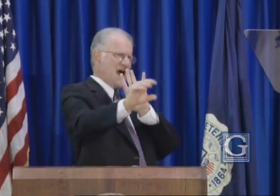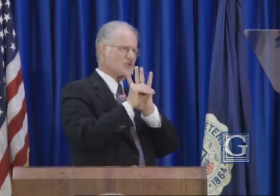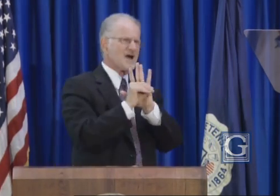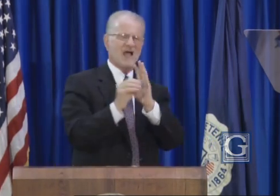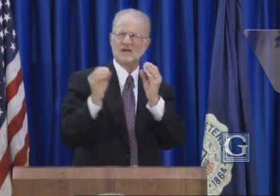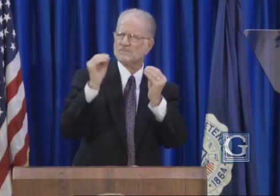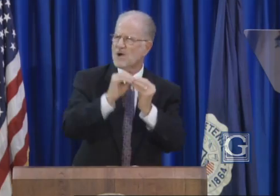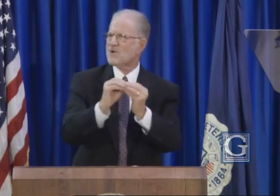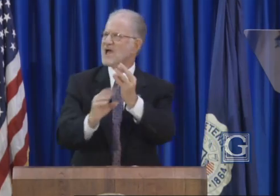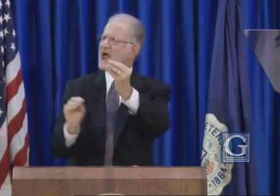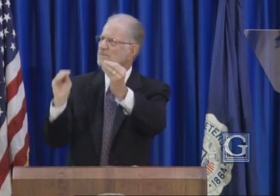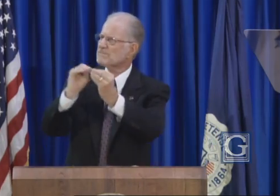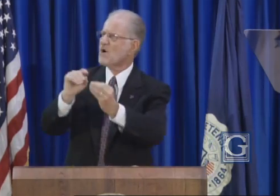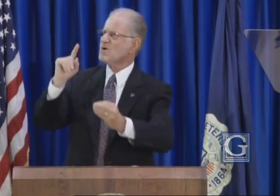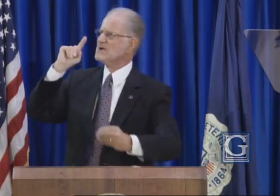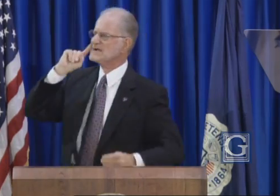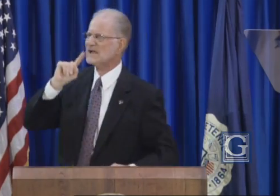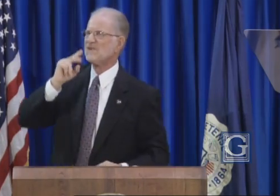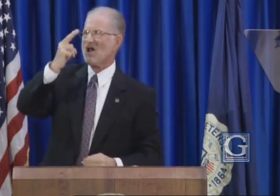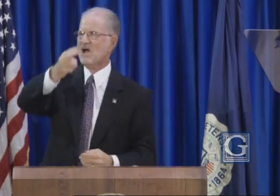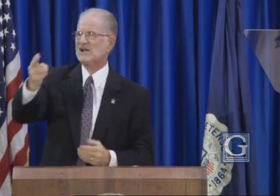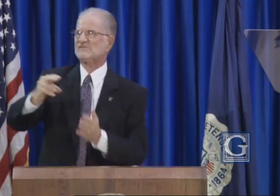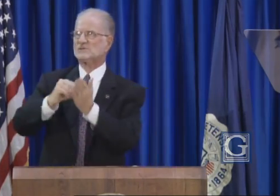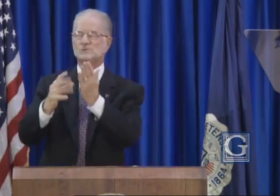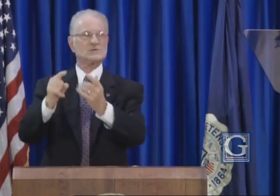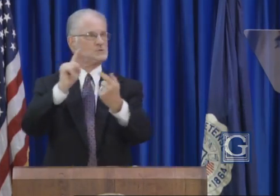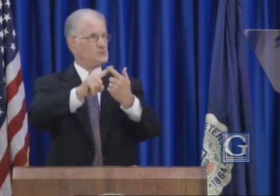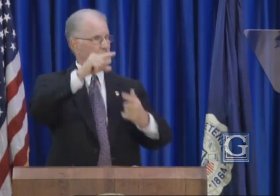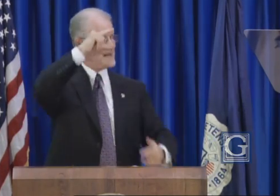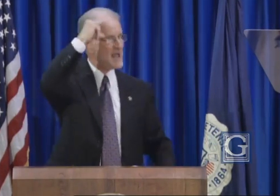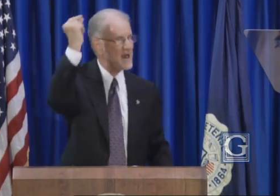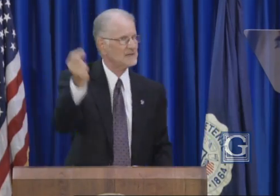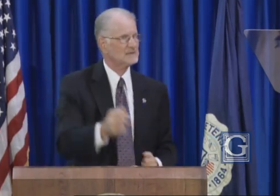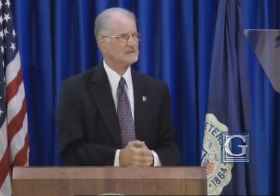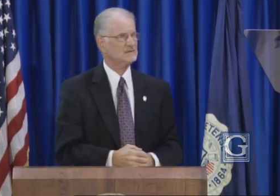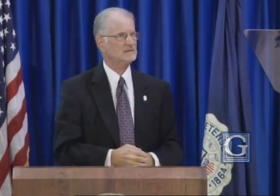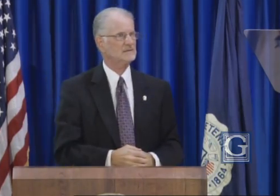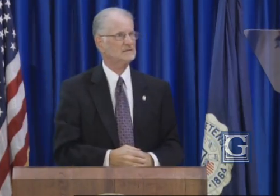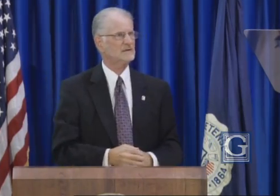We know we must attract more deaf and hard of hearing students to Gallaudet.